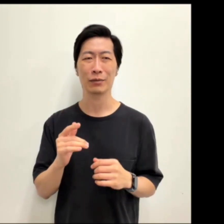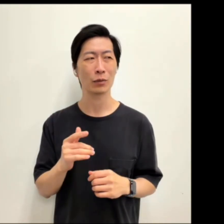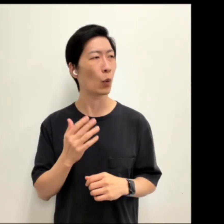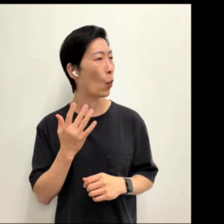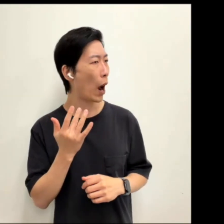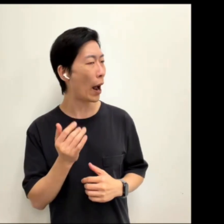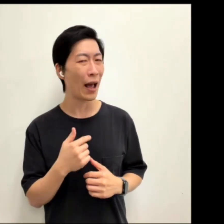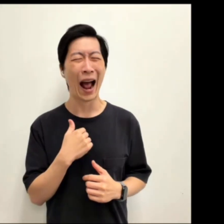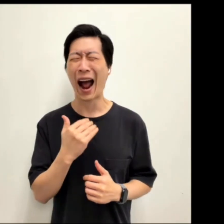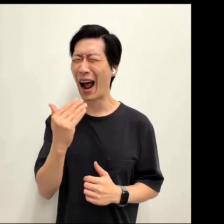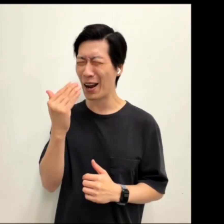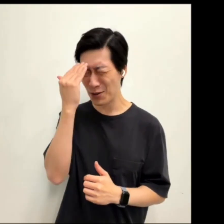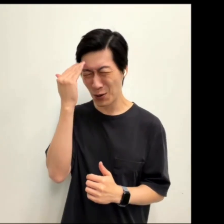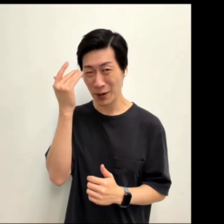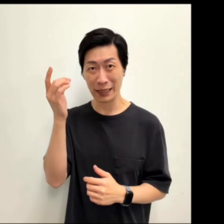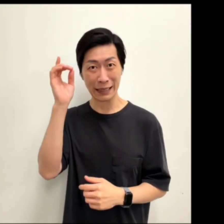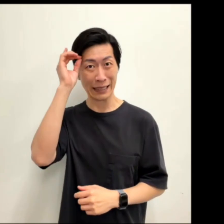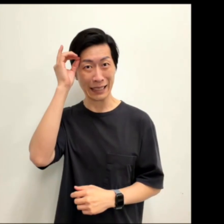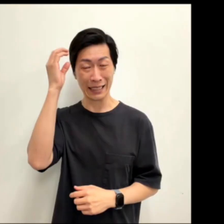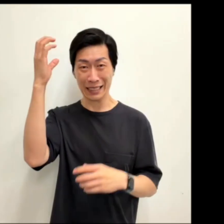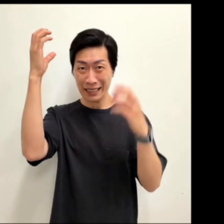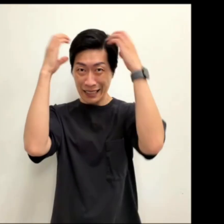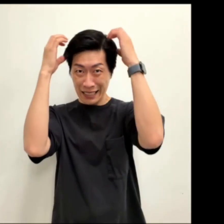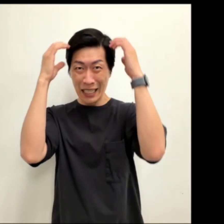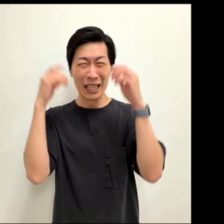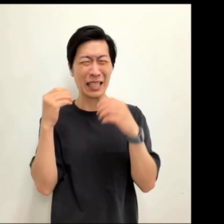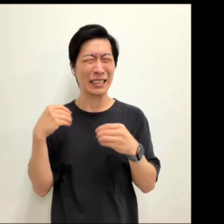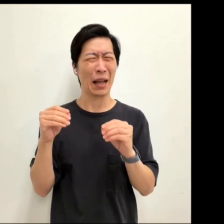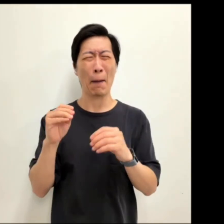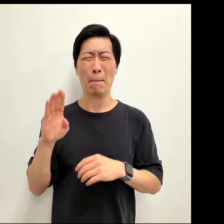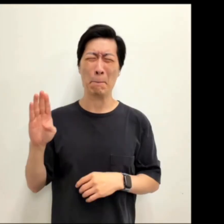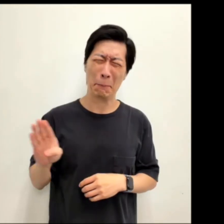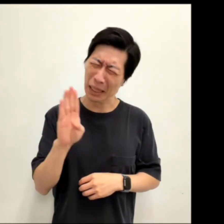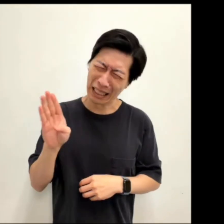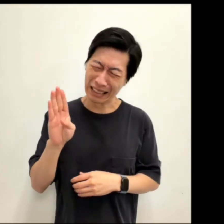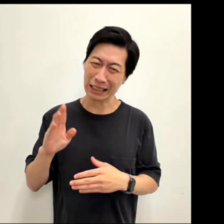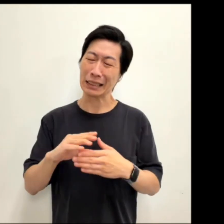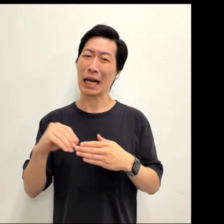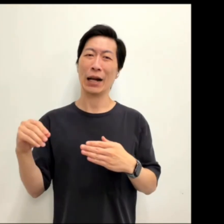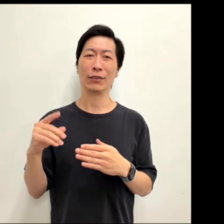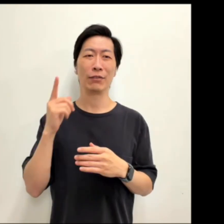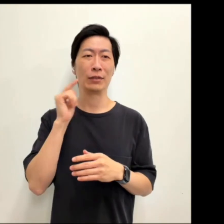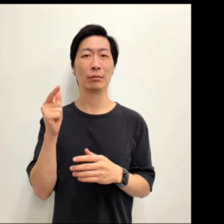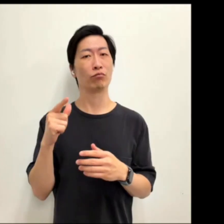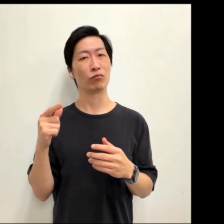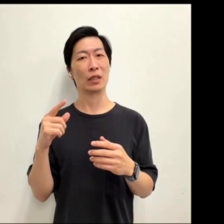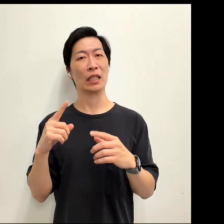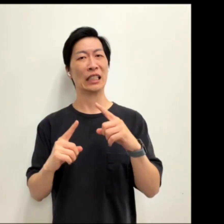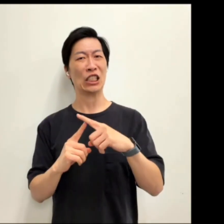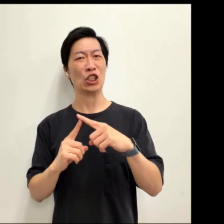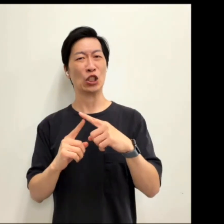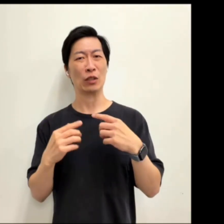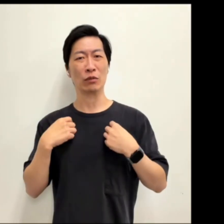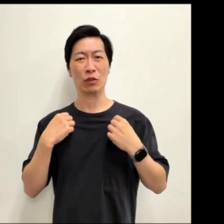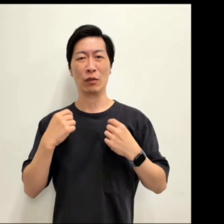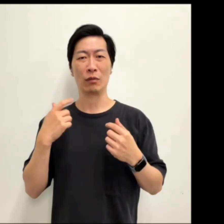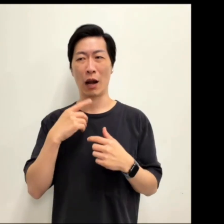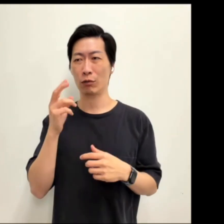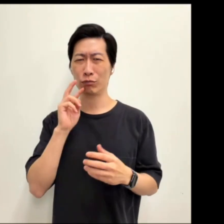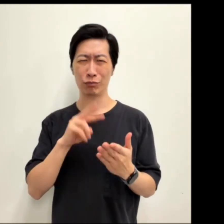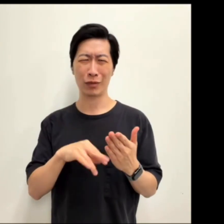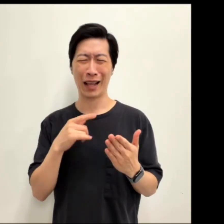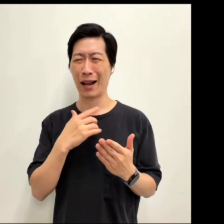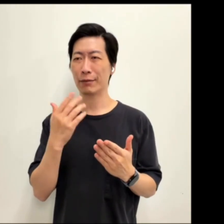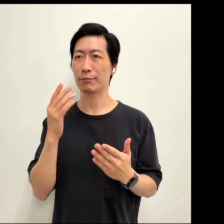stuff. Why? Because I knew that Disney sells like billions of dollars of t-shirts on their website, right? I